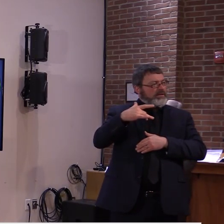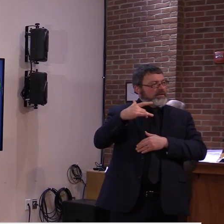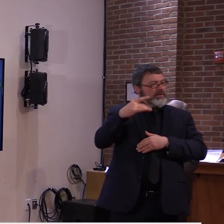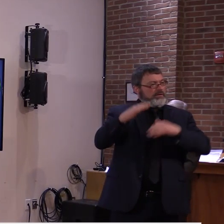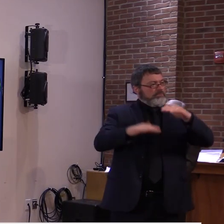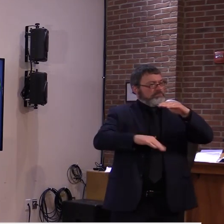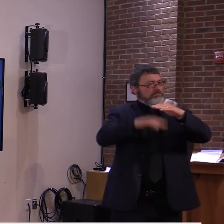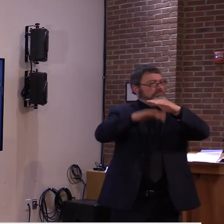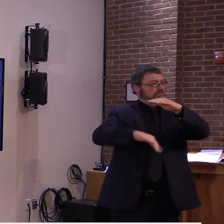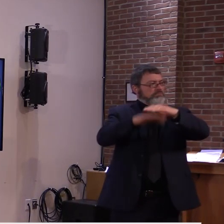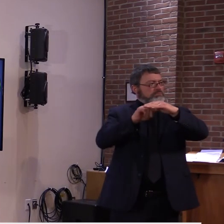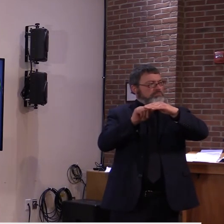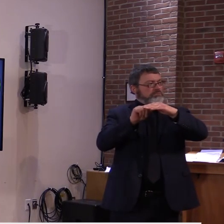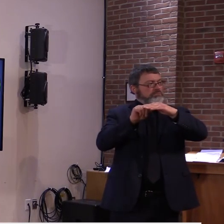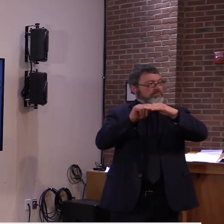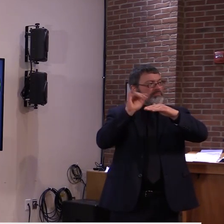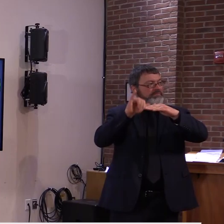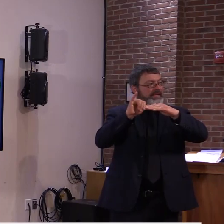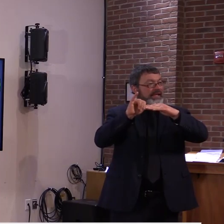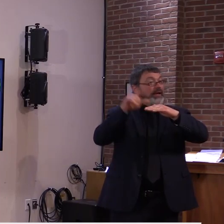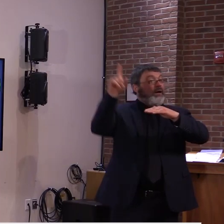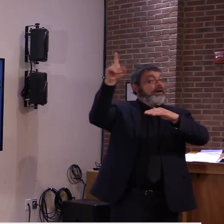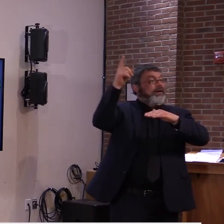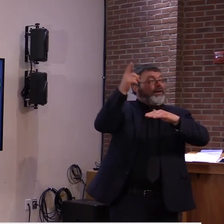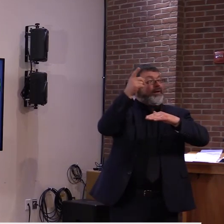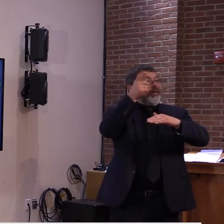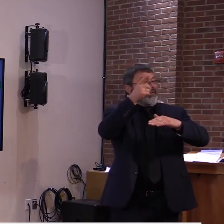when we send the stuff out to state labs, do we have